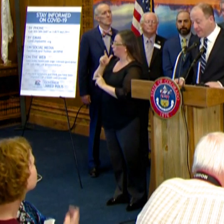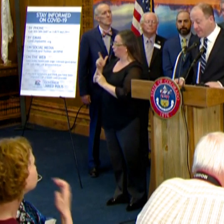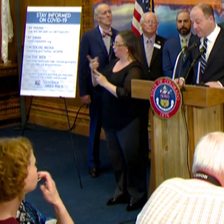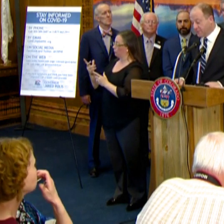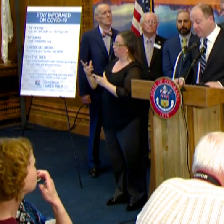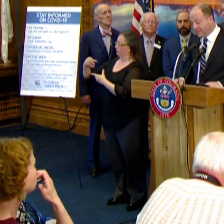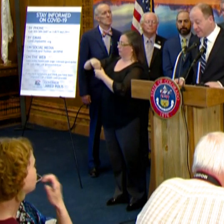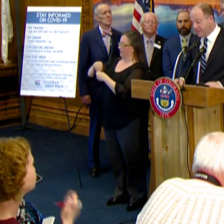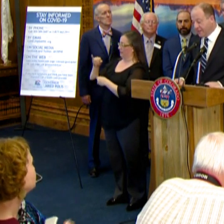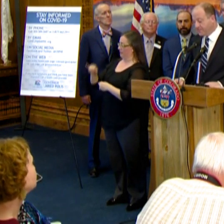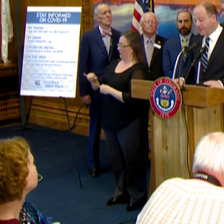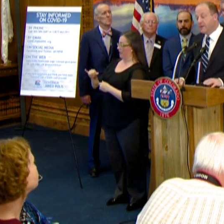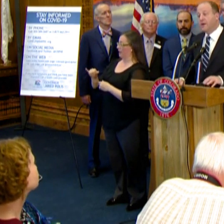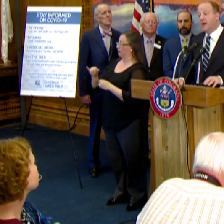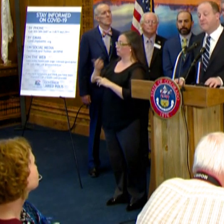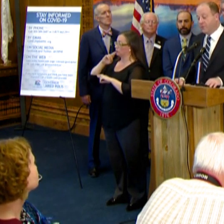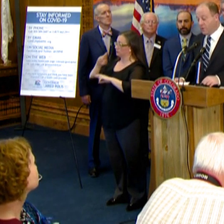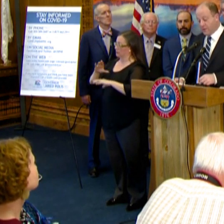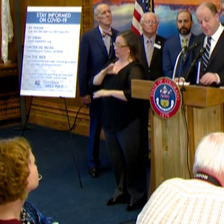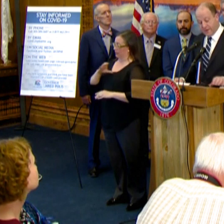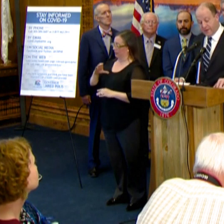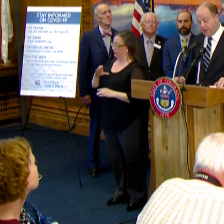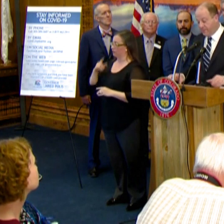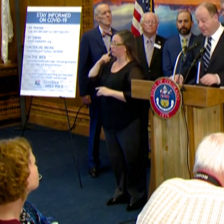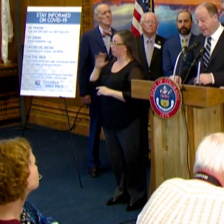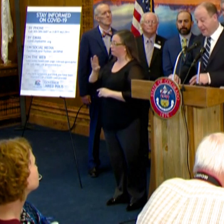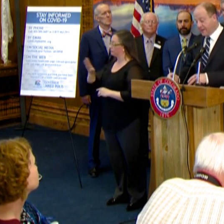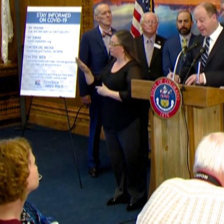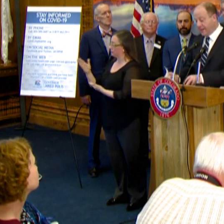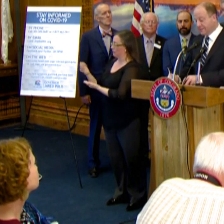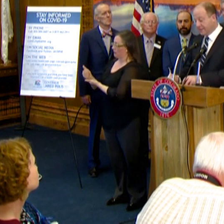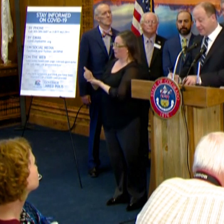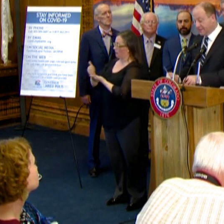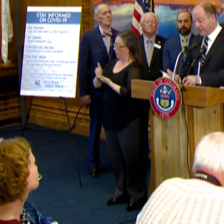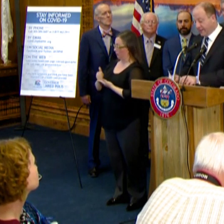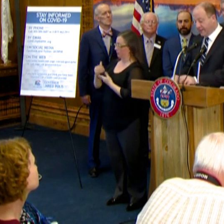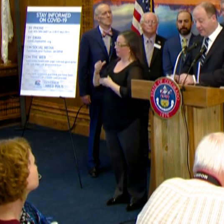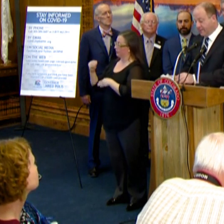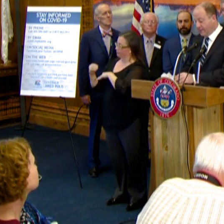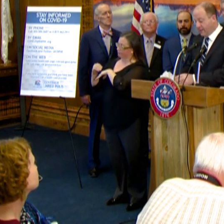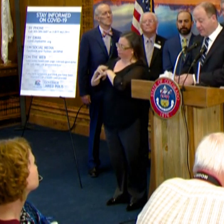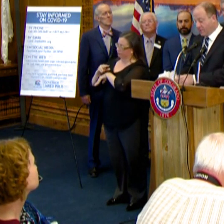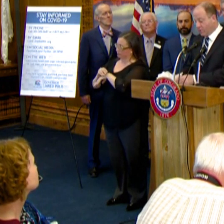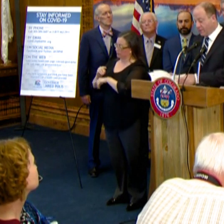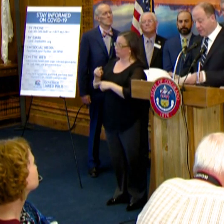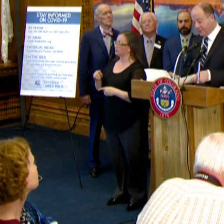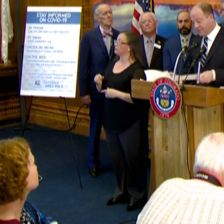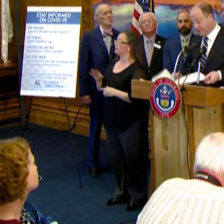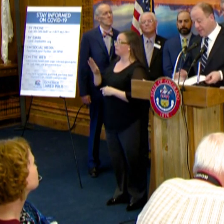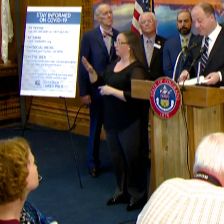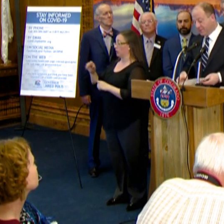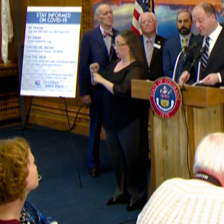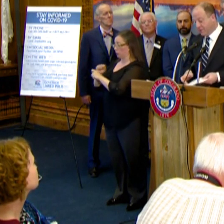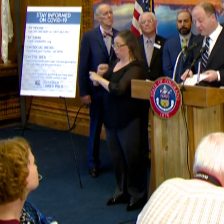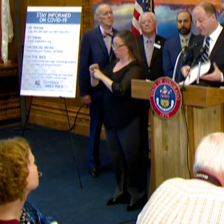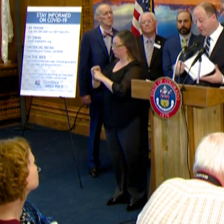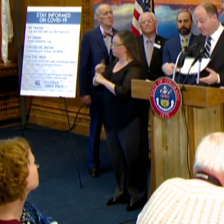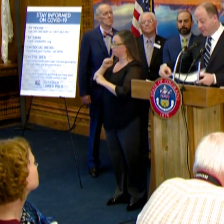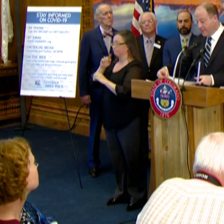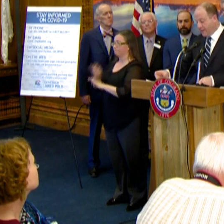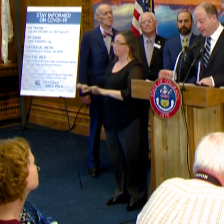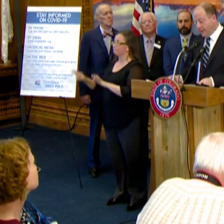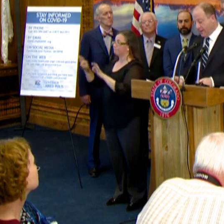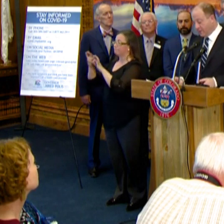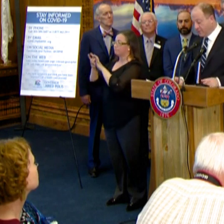Emergency Epidemic Response Committee for their help and guidance in this area. Their work is absolutely